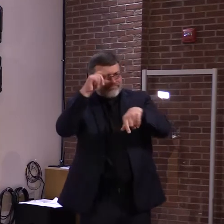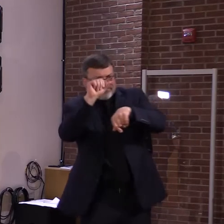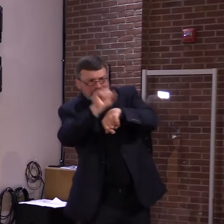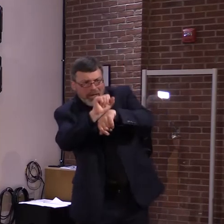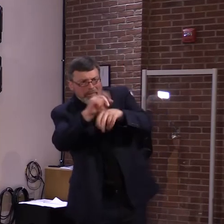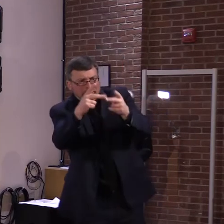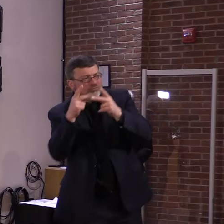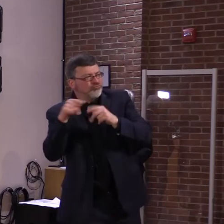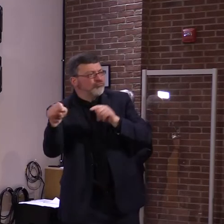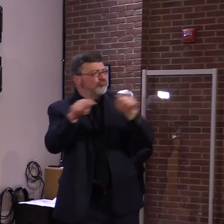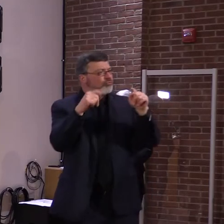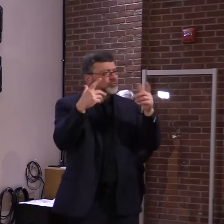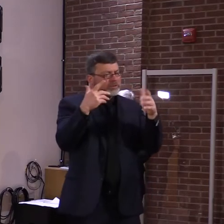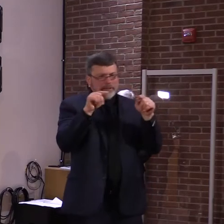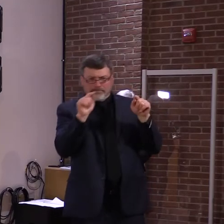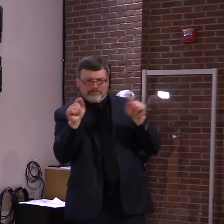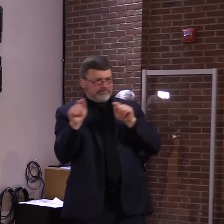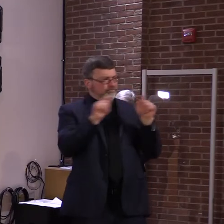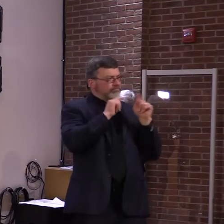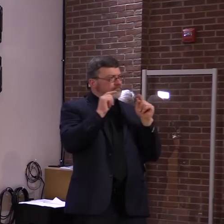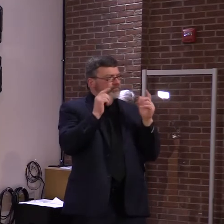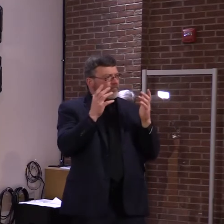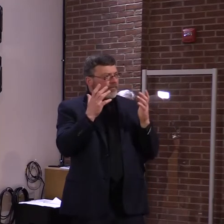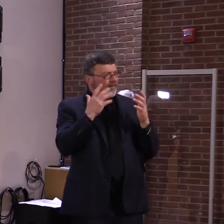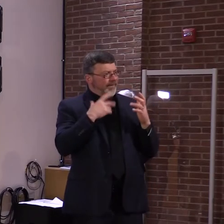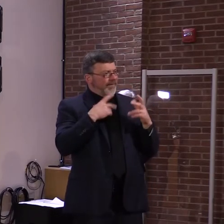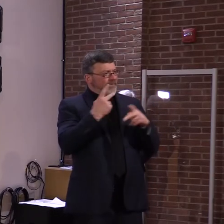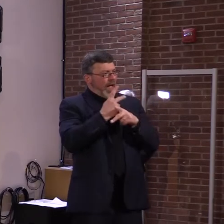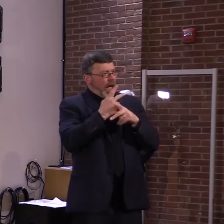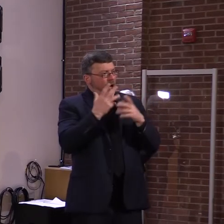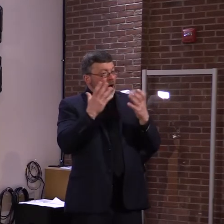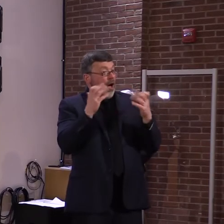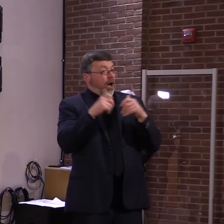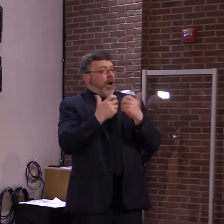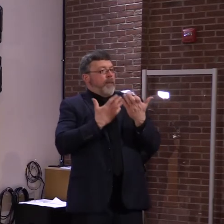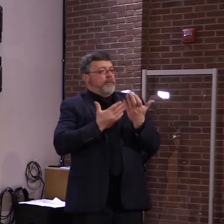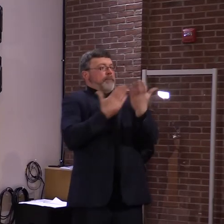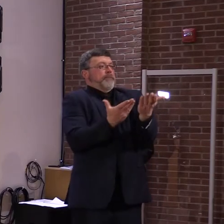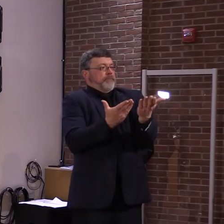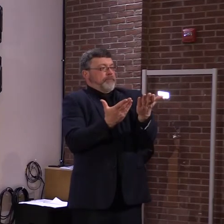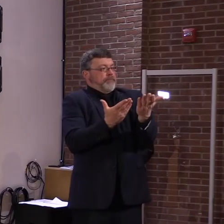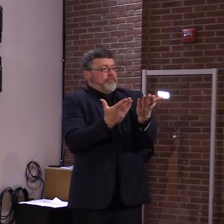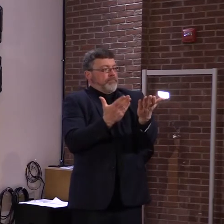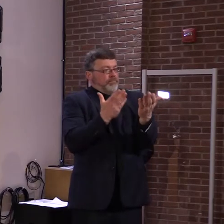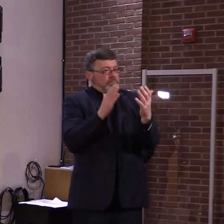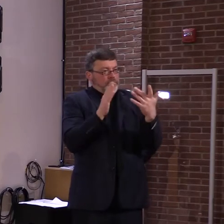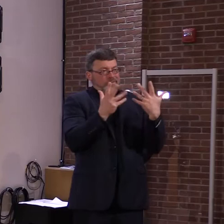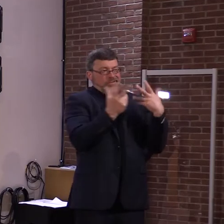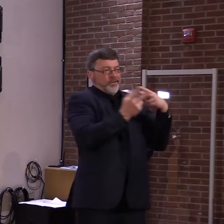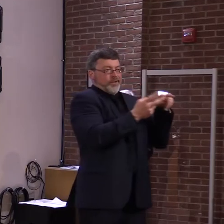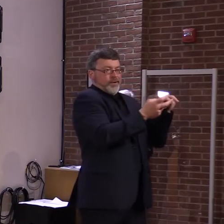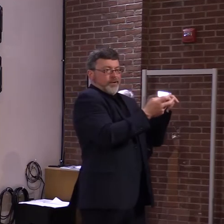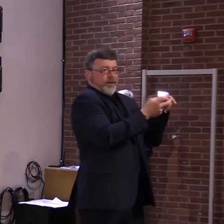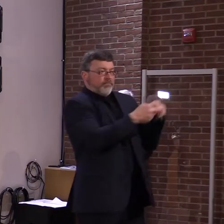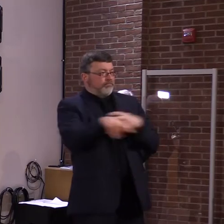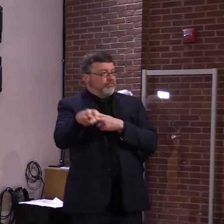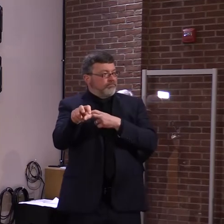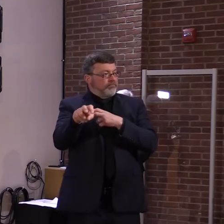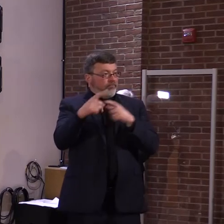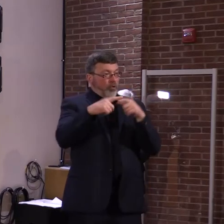and working on a proposal to transition folks who want to come back to work